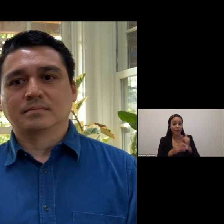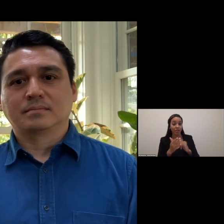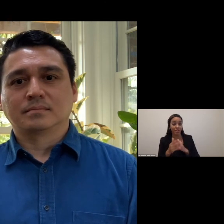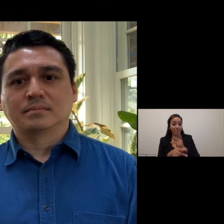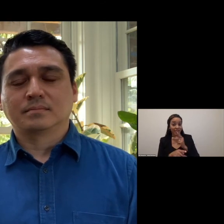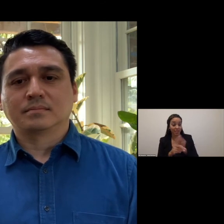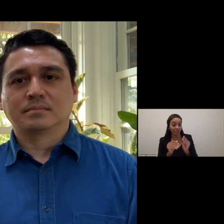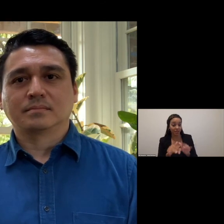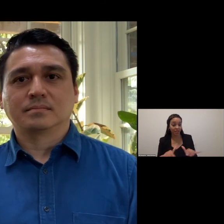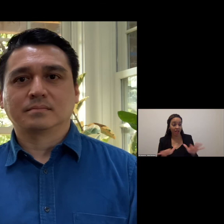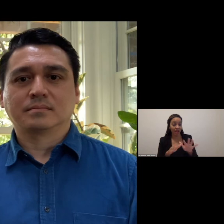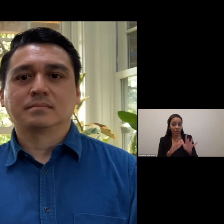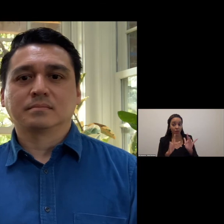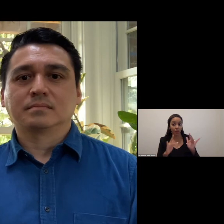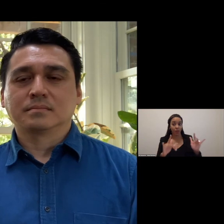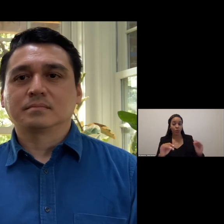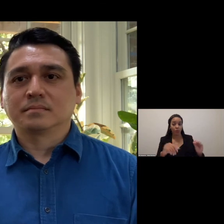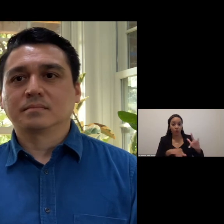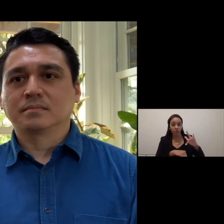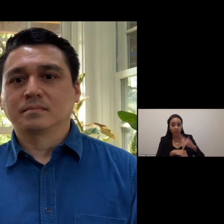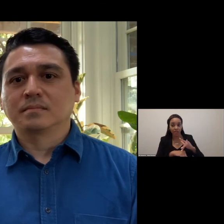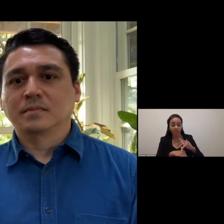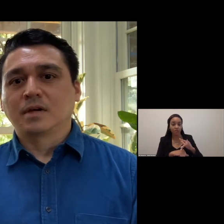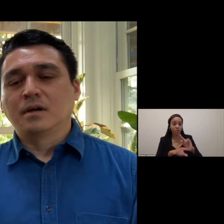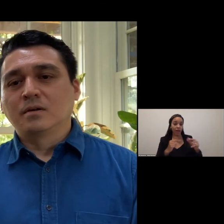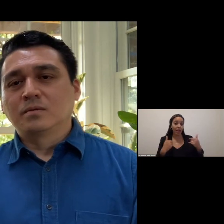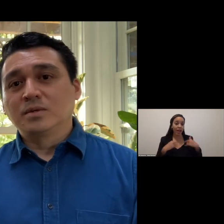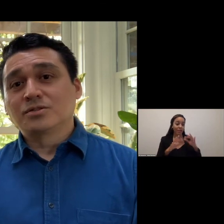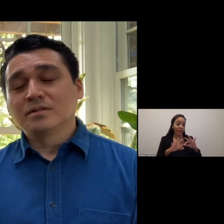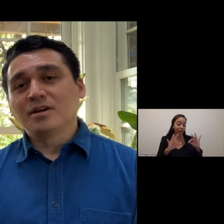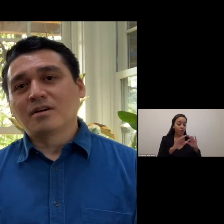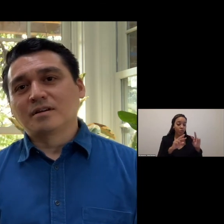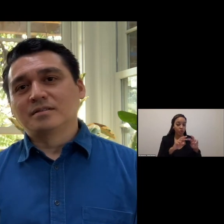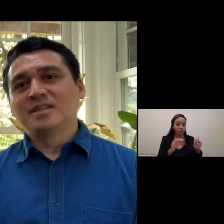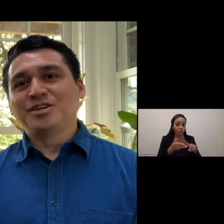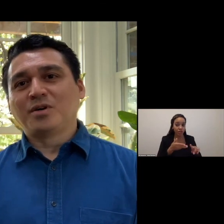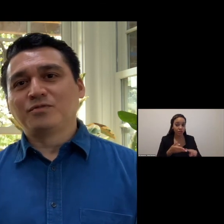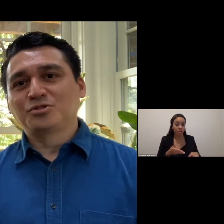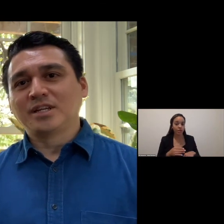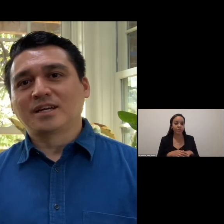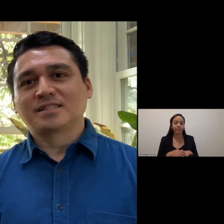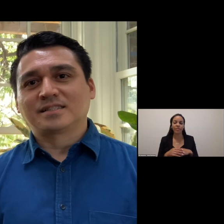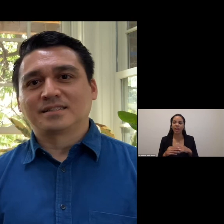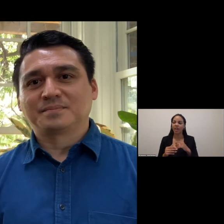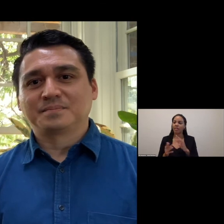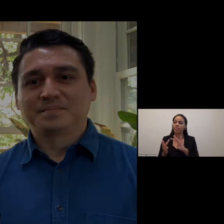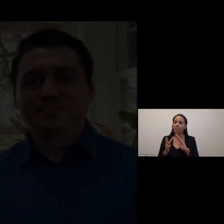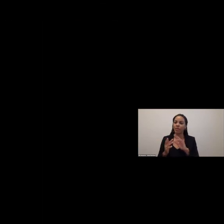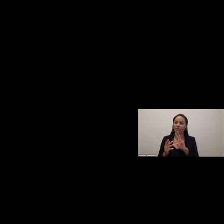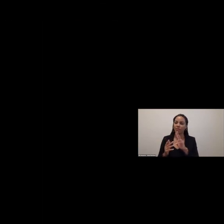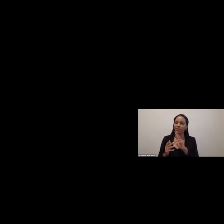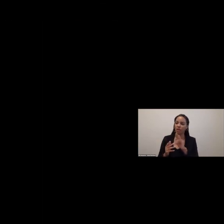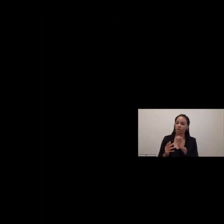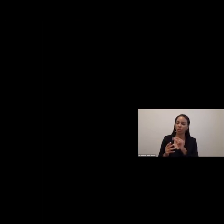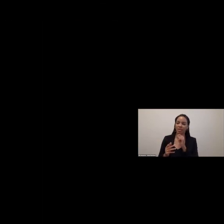reimagine residencies? We're just really scratching the surface with these questions. We certainly are. Thank you all for joining us. Thank you.